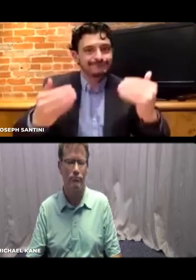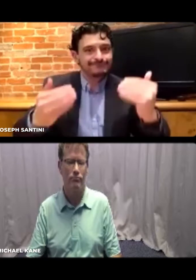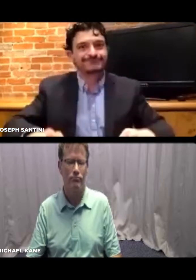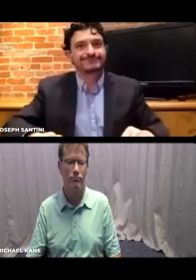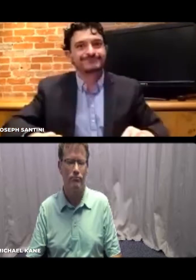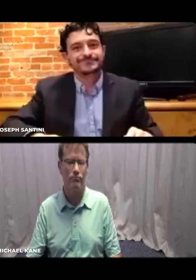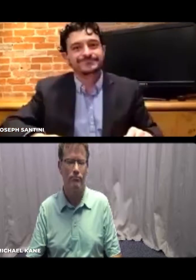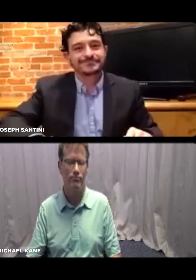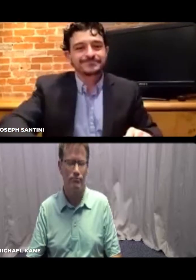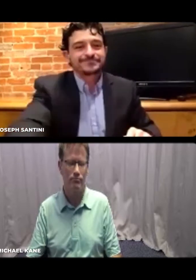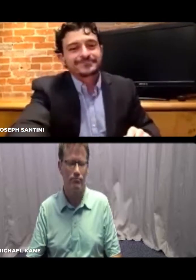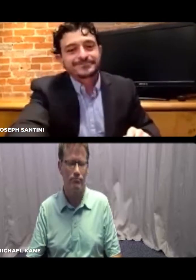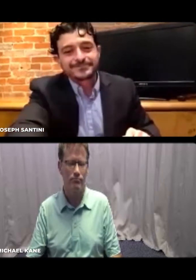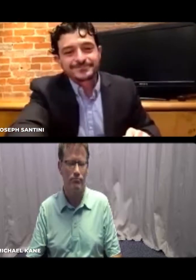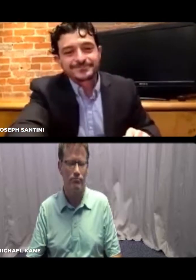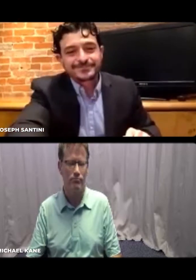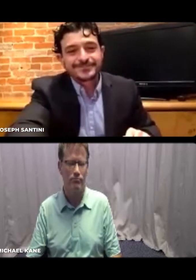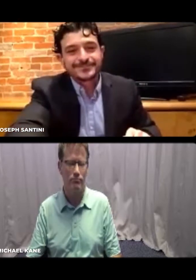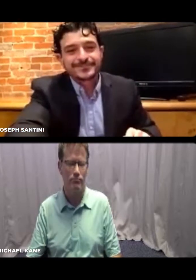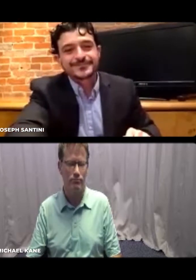both organizations.